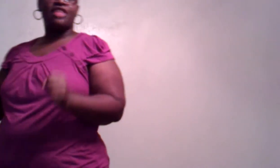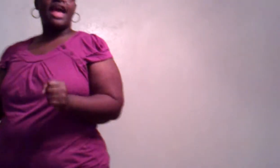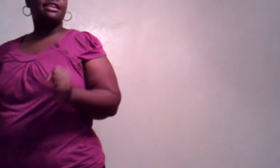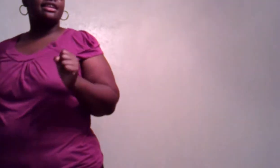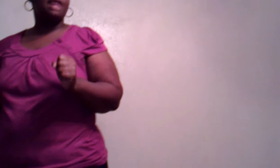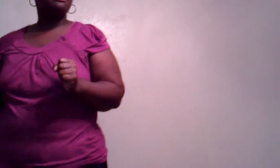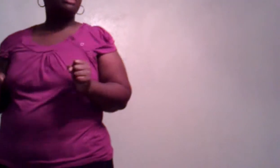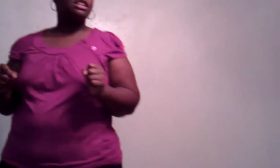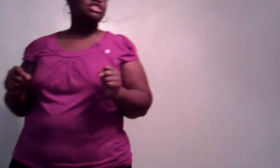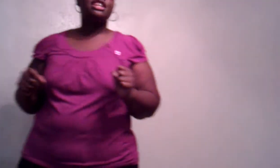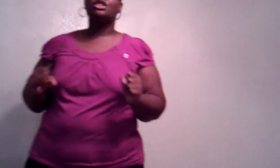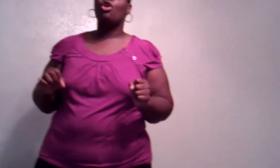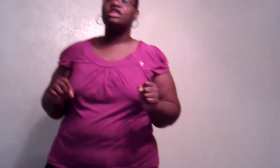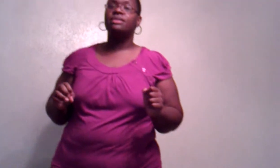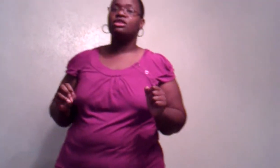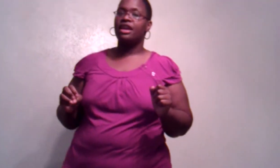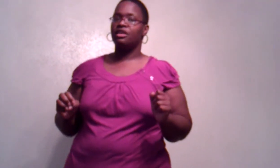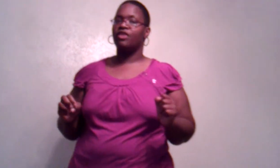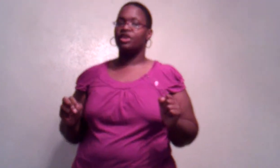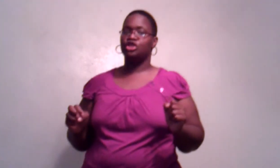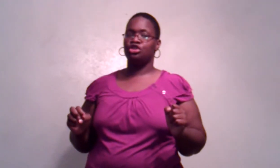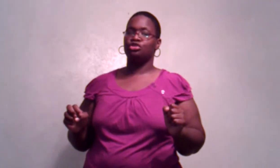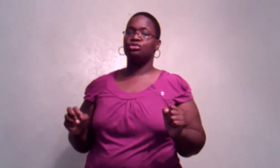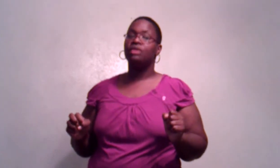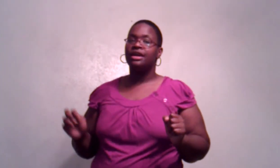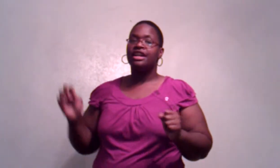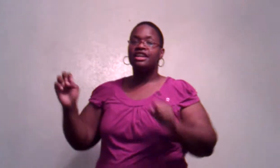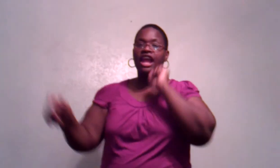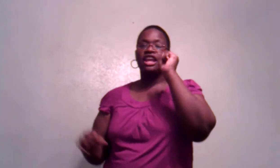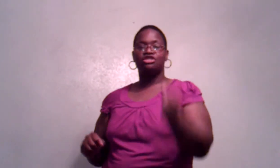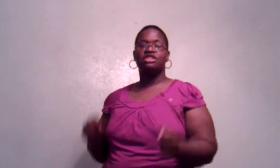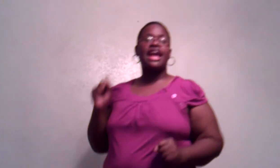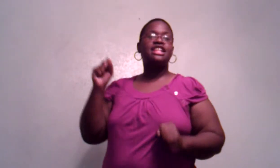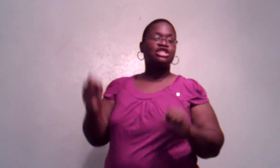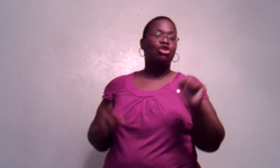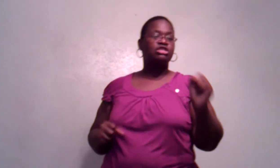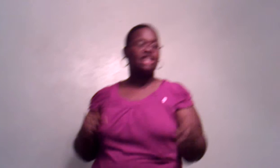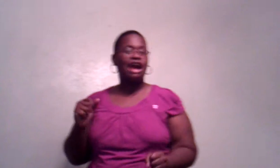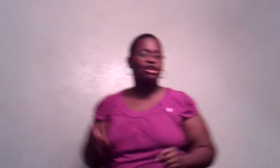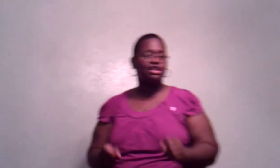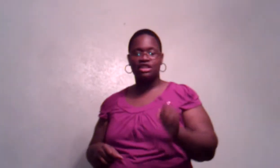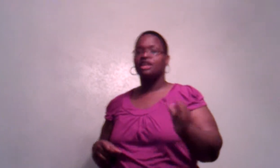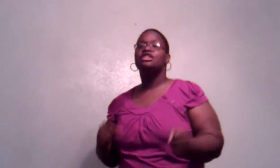that chemical energy is going to be transferred to kinetic energy. That is going to allow us to